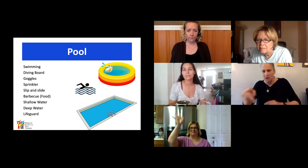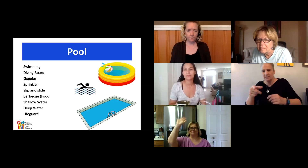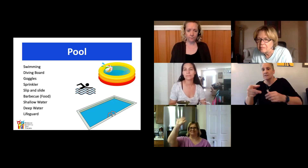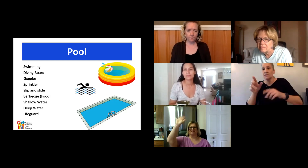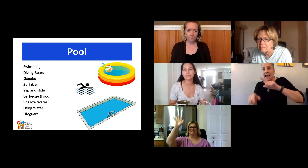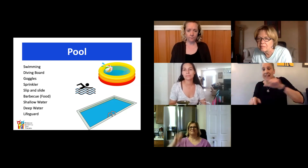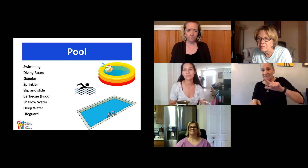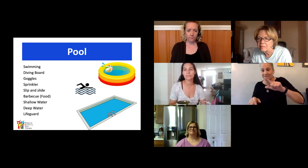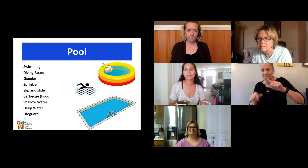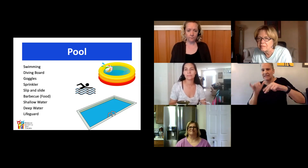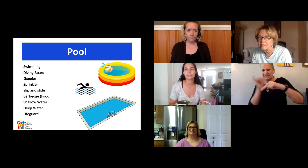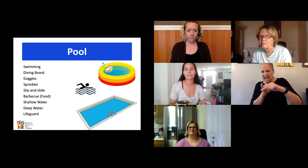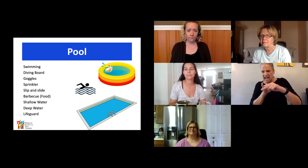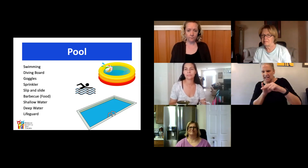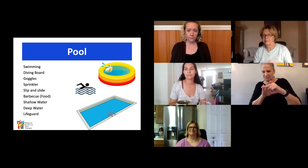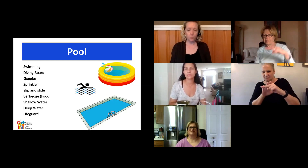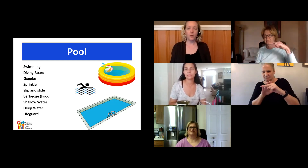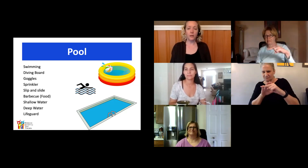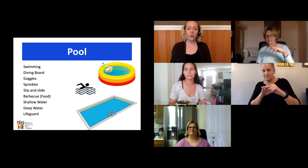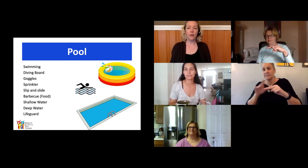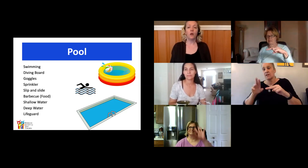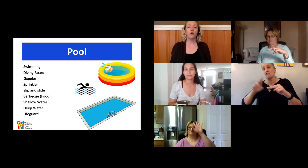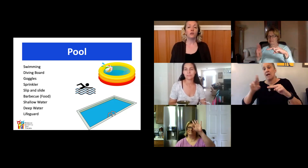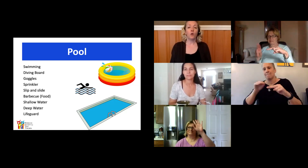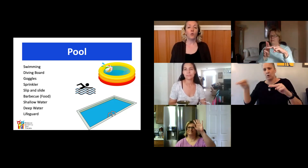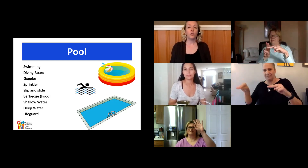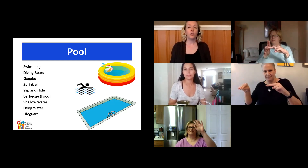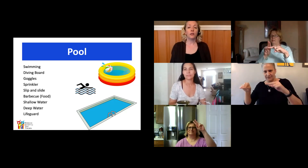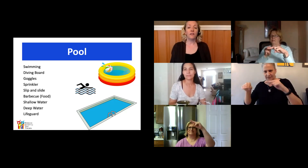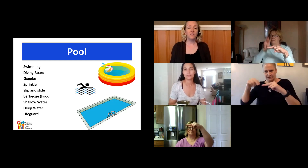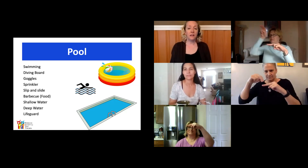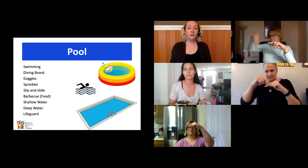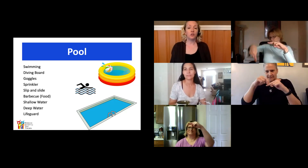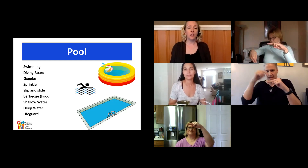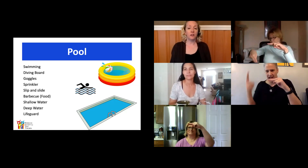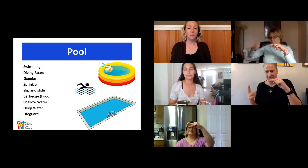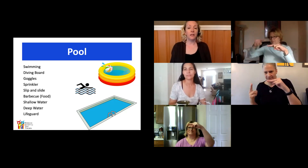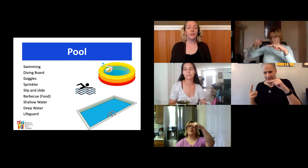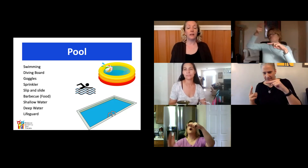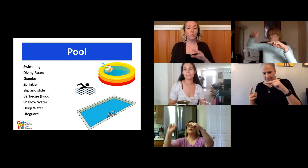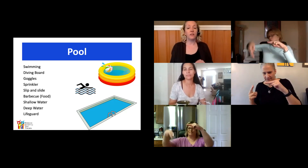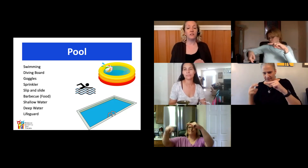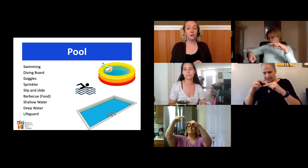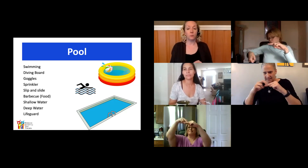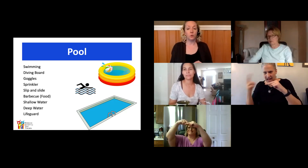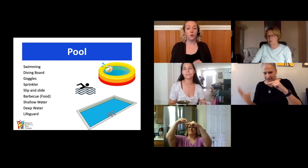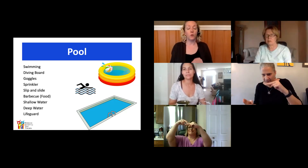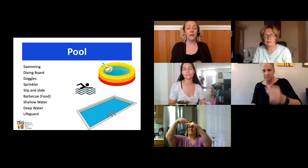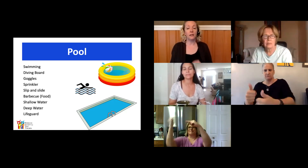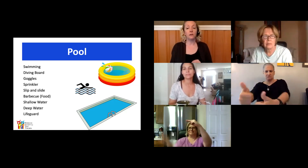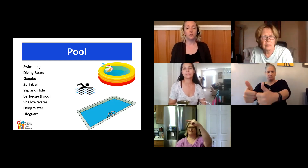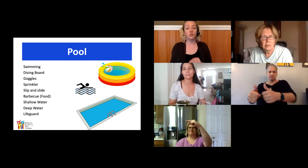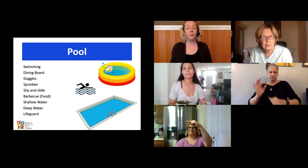You're a righty? Okay. So your left hand is your non-dominant hand. That's the one that doesn't move. Your right hand, your dominant hand is the one that's going to move. So